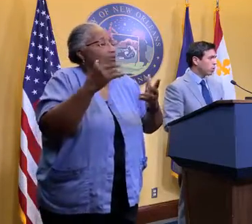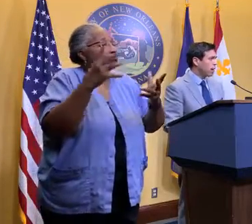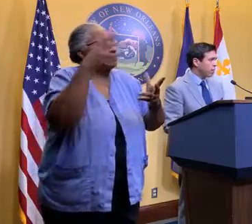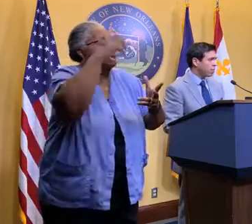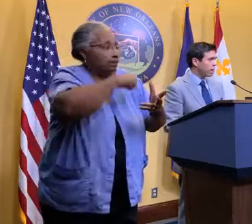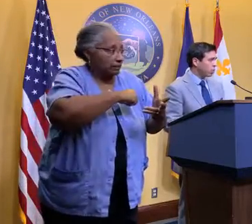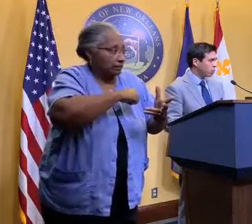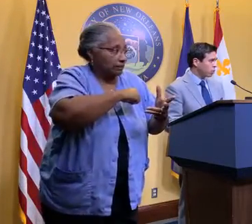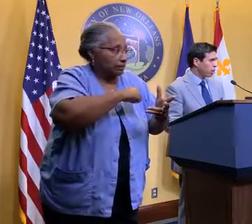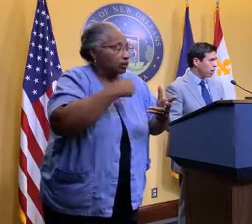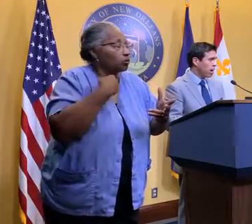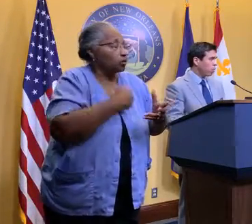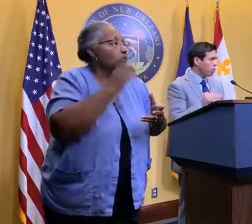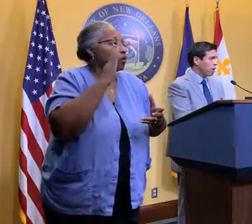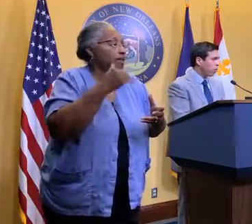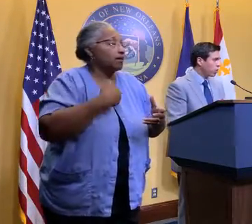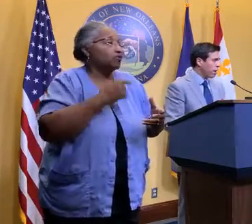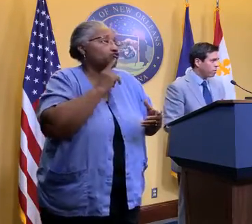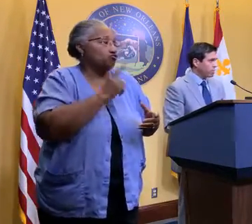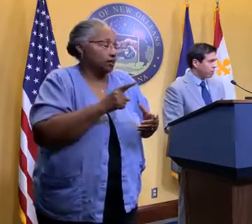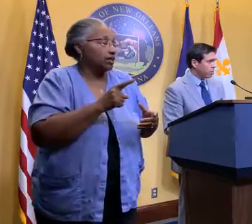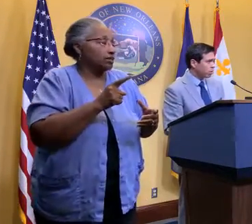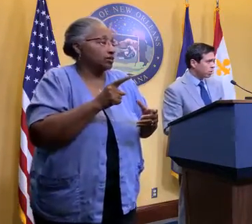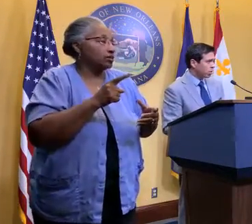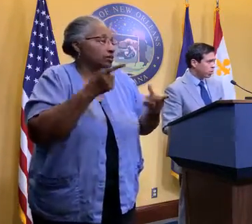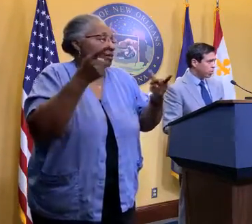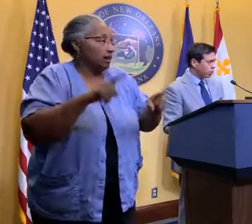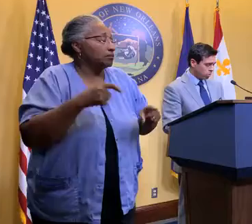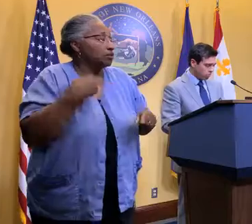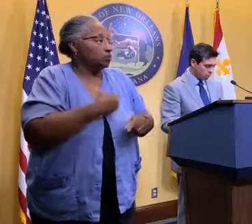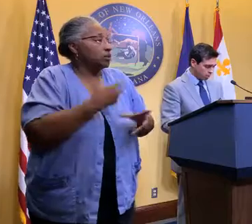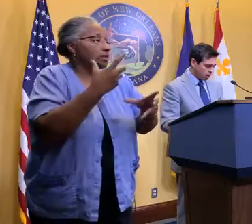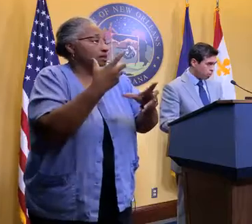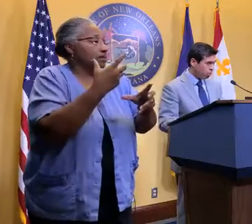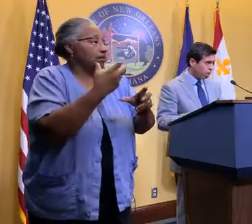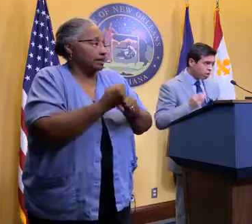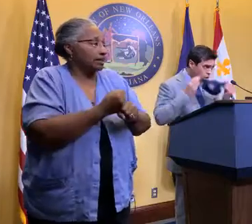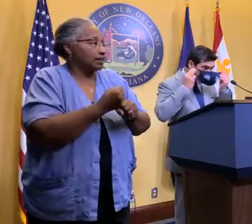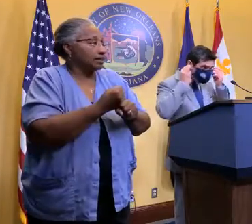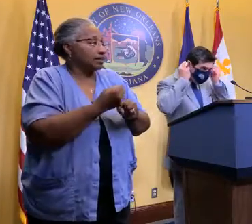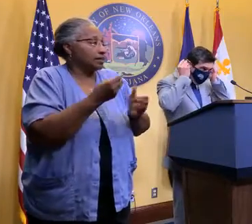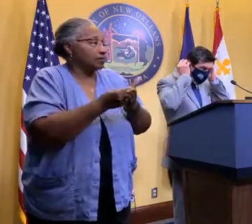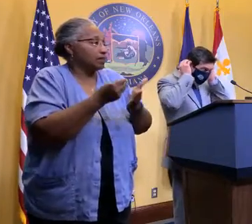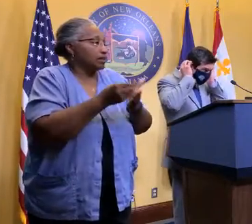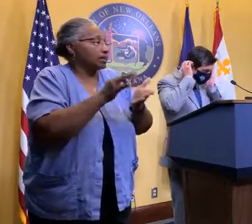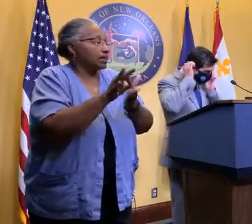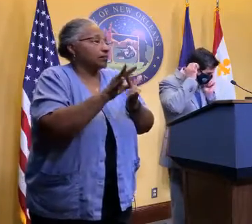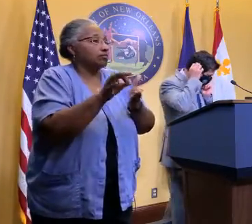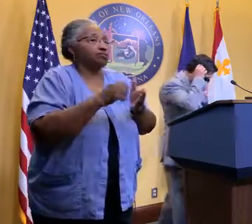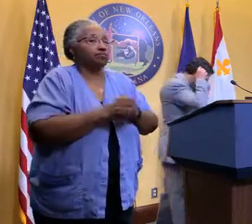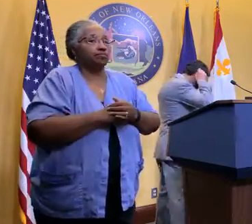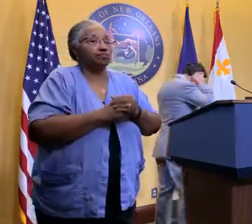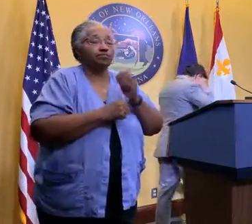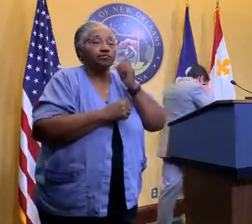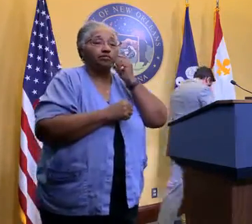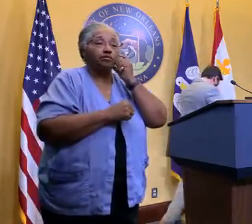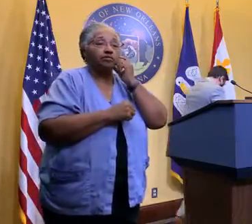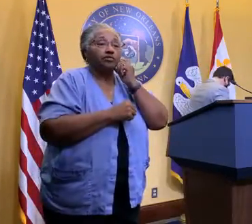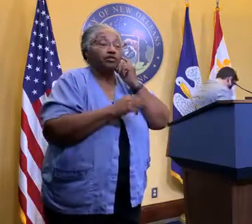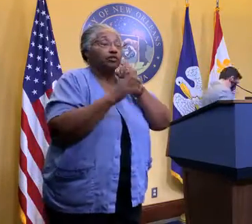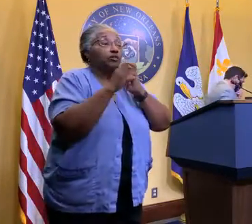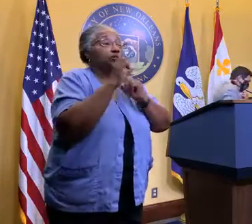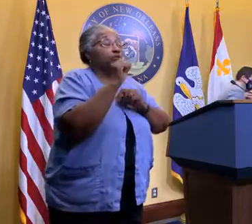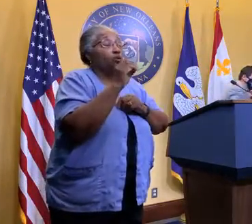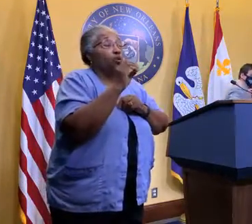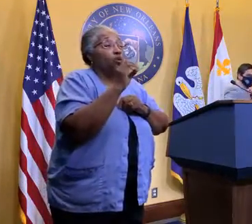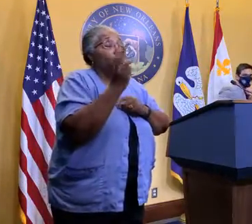right? We're gonna have the actuals when we actually have the savings, so I'll make sure to couch that. WVSU. And so 6 days,